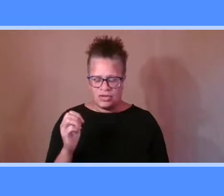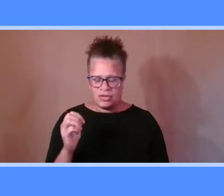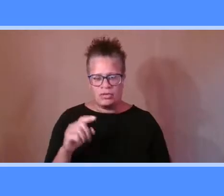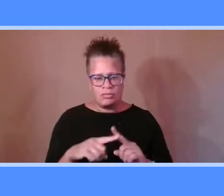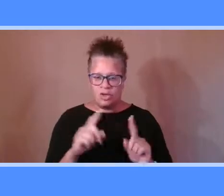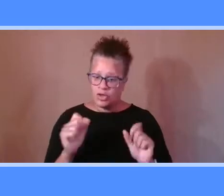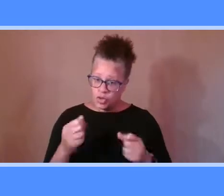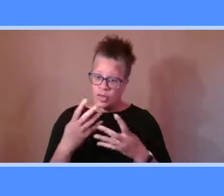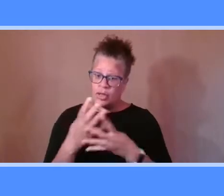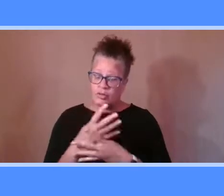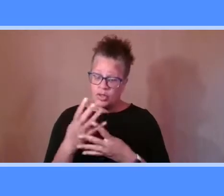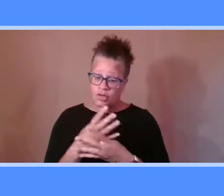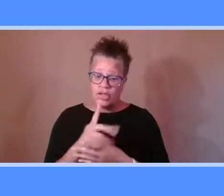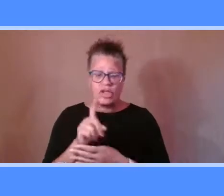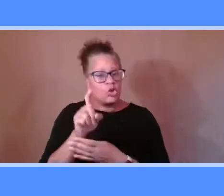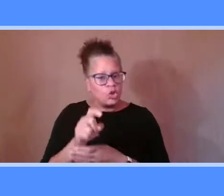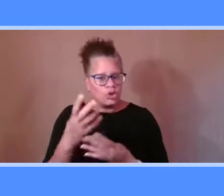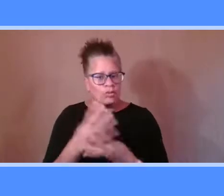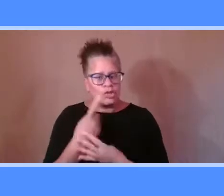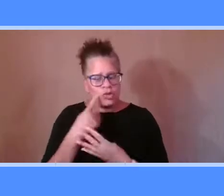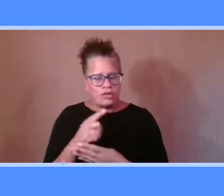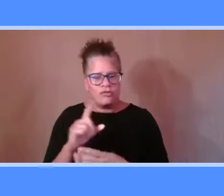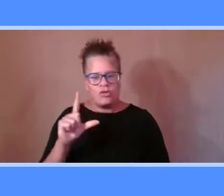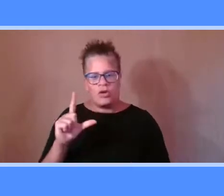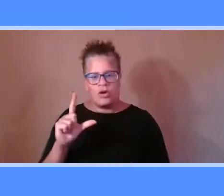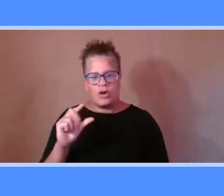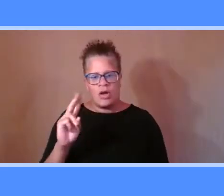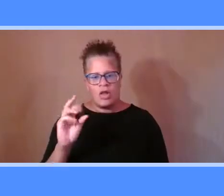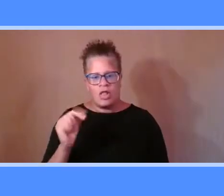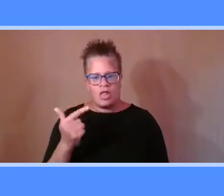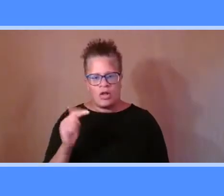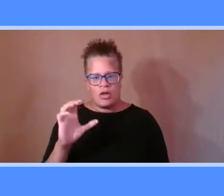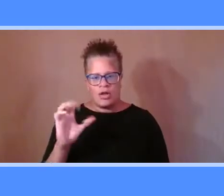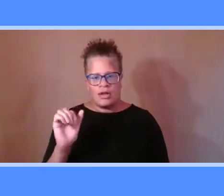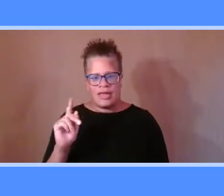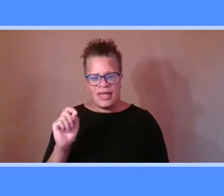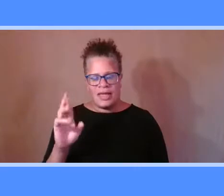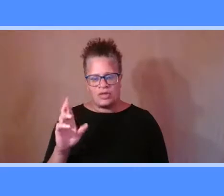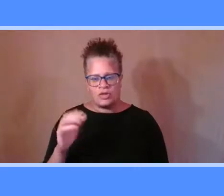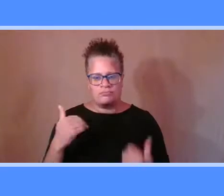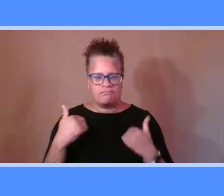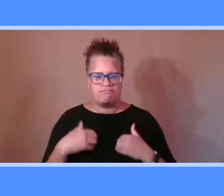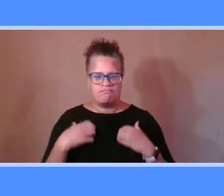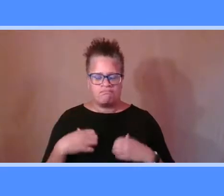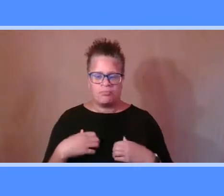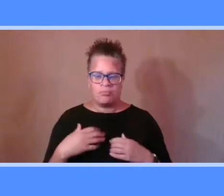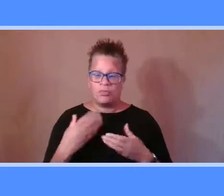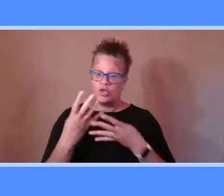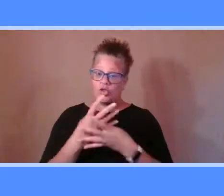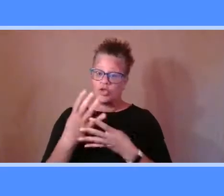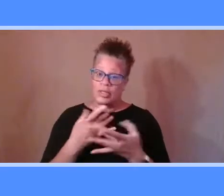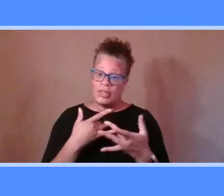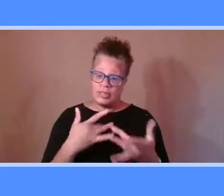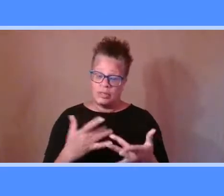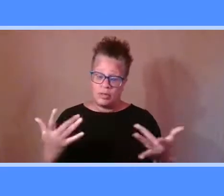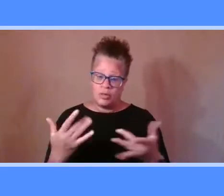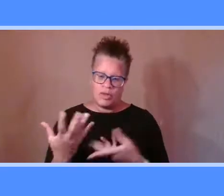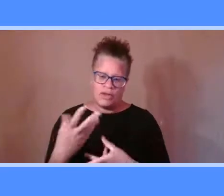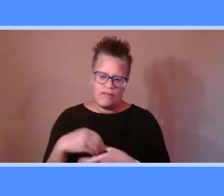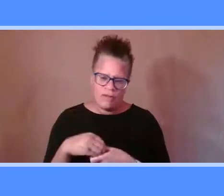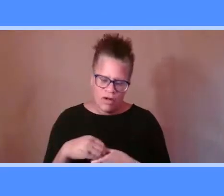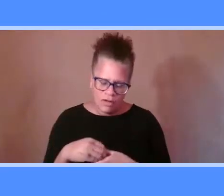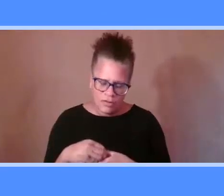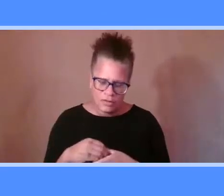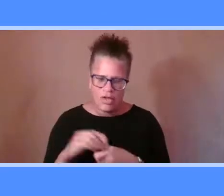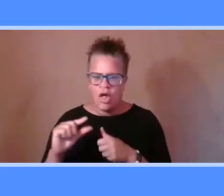be screened and should be screened for lung cancer. And screening for lung cancer typically involves a